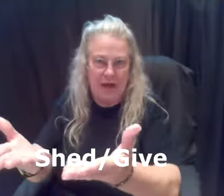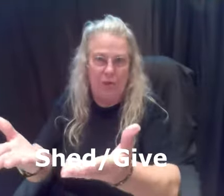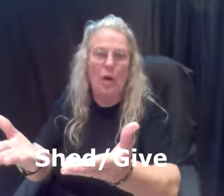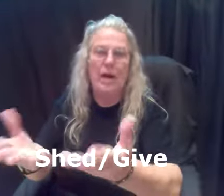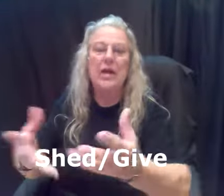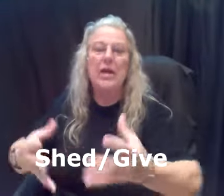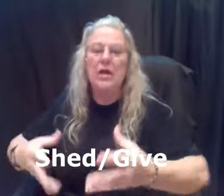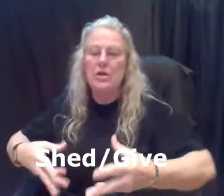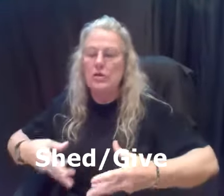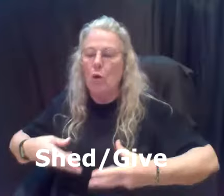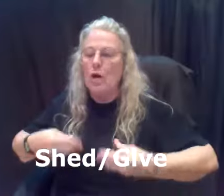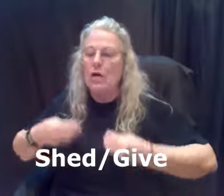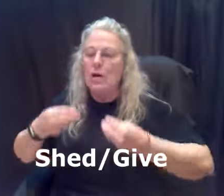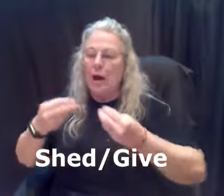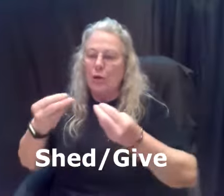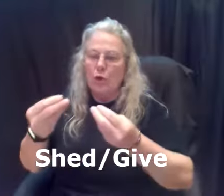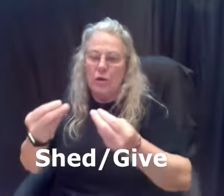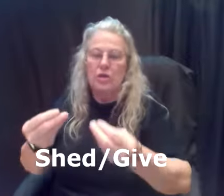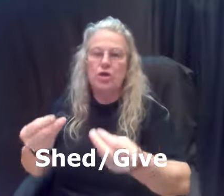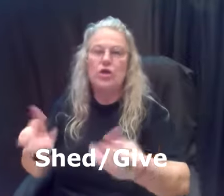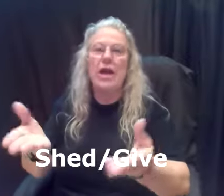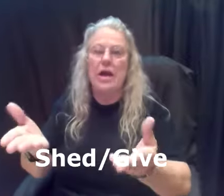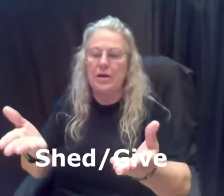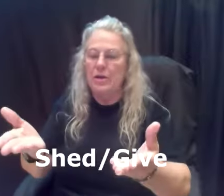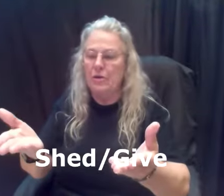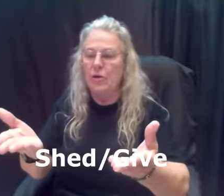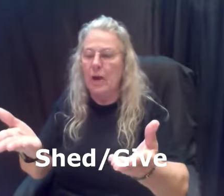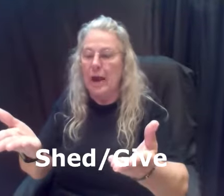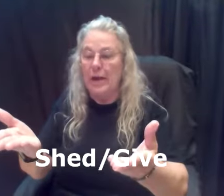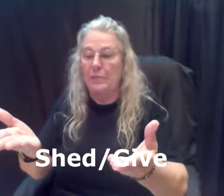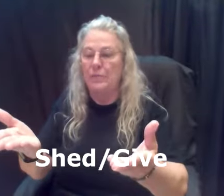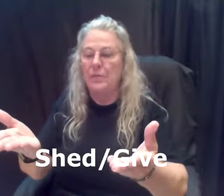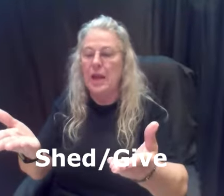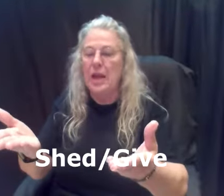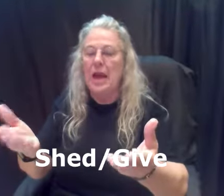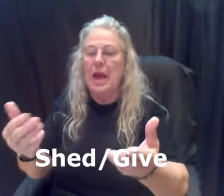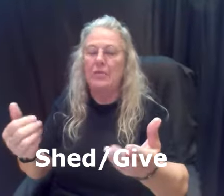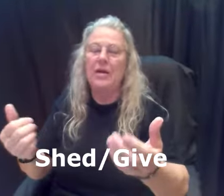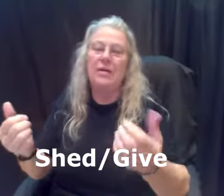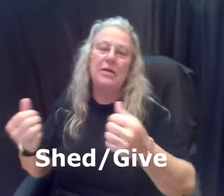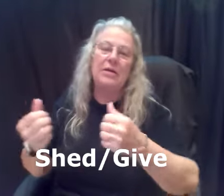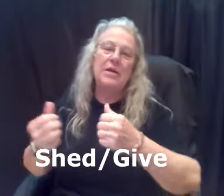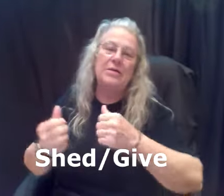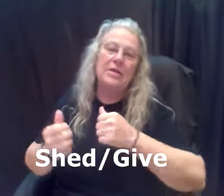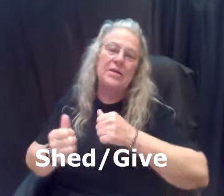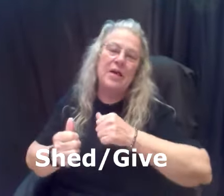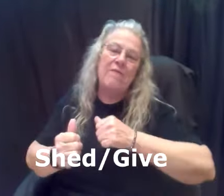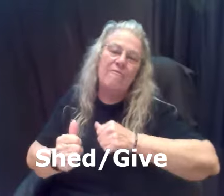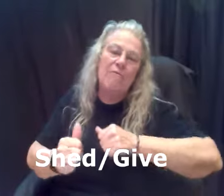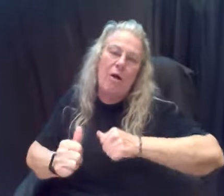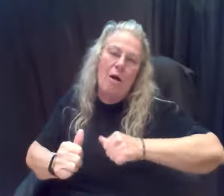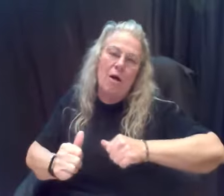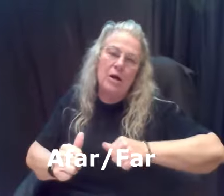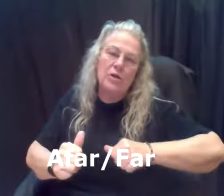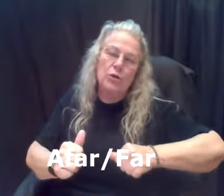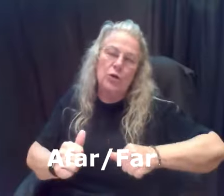away. So you're going to shed your light. And then it says afar. So you're going